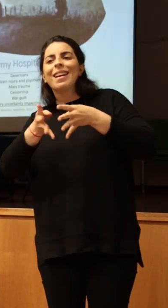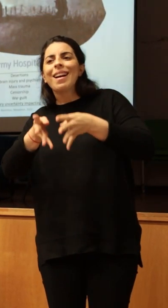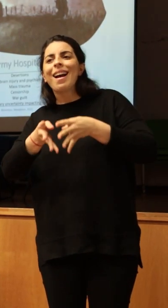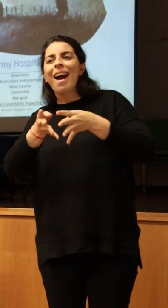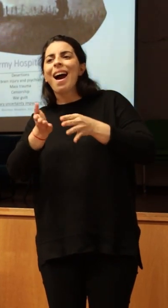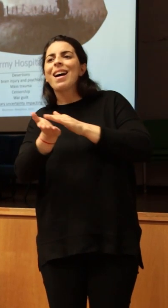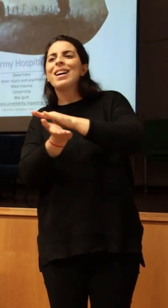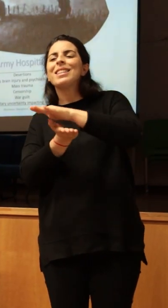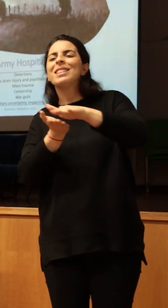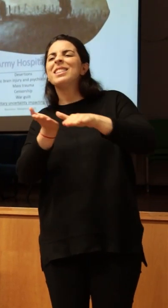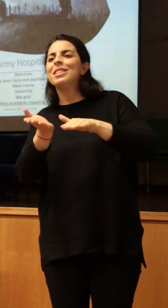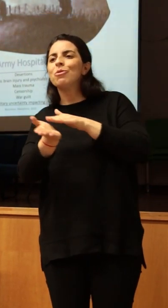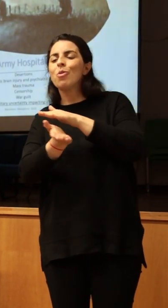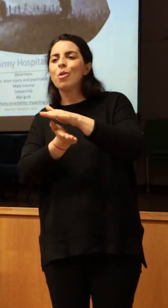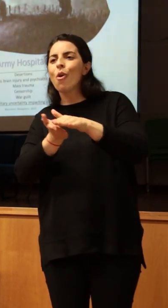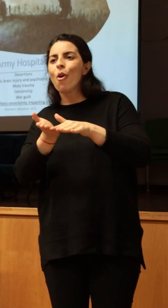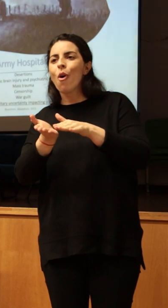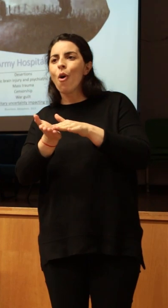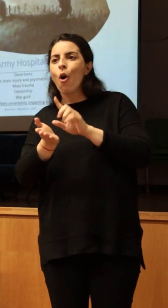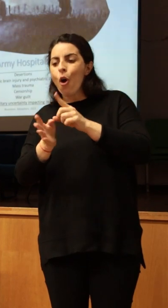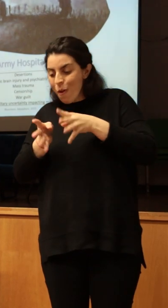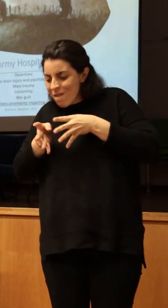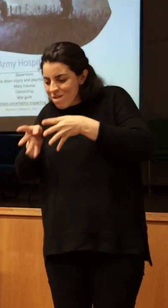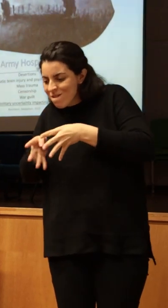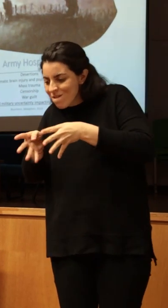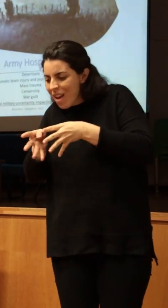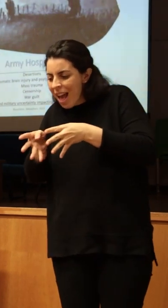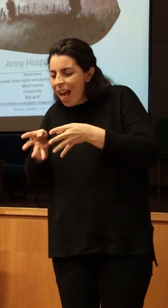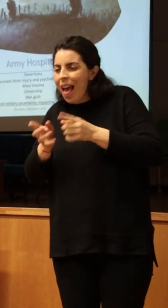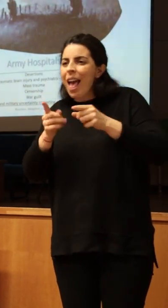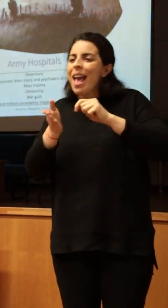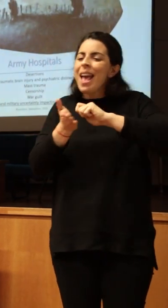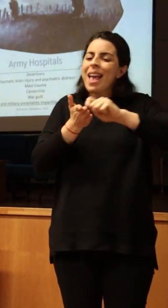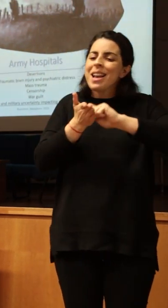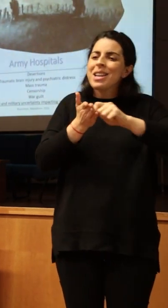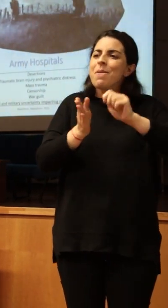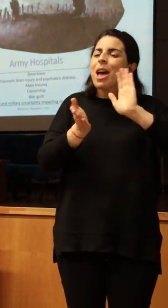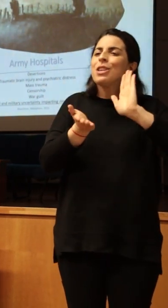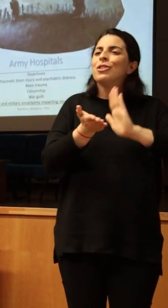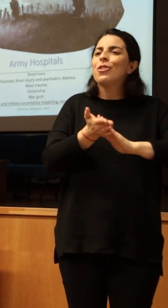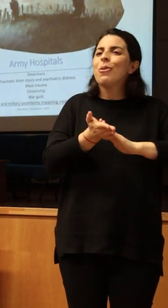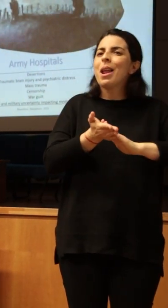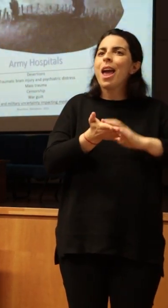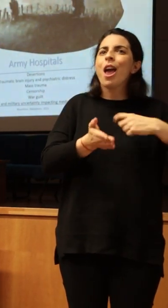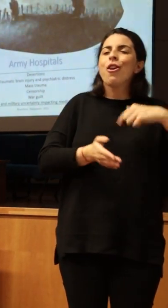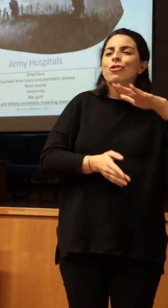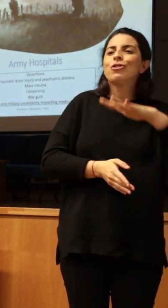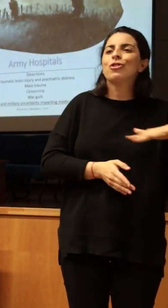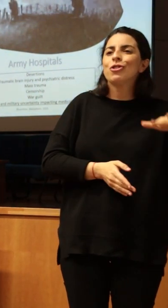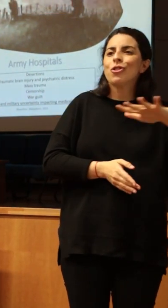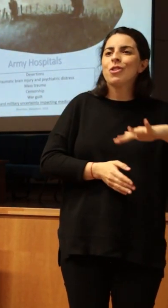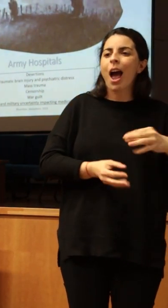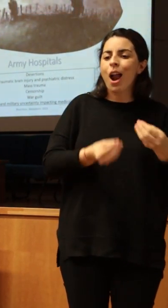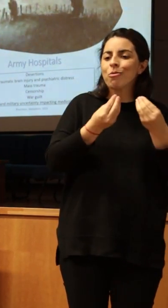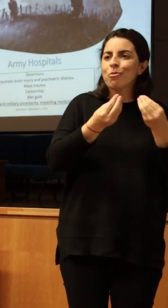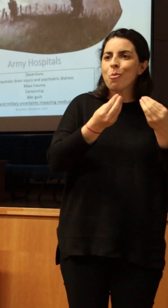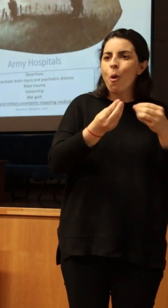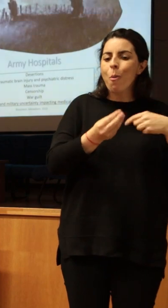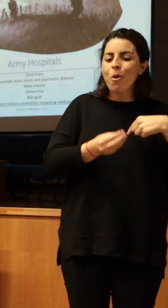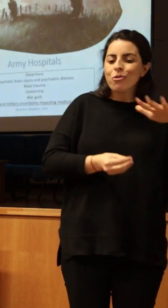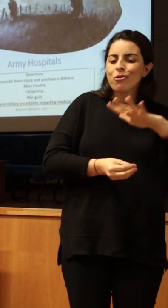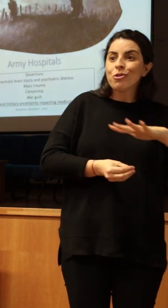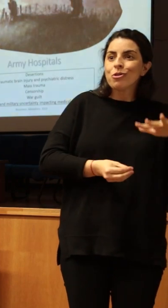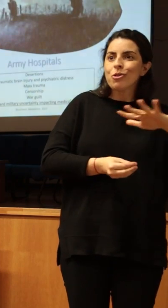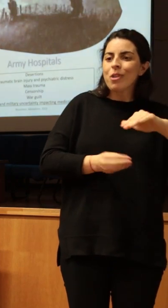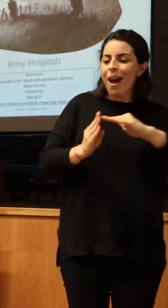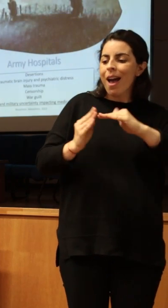pero fuera, en el ámbito social, digamos. So, he wrote about the nature of desertions.